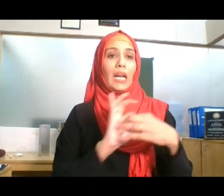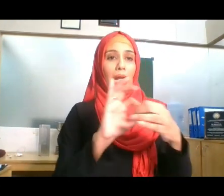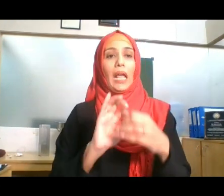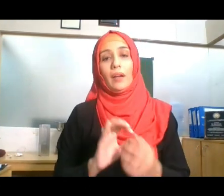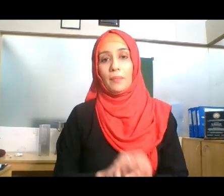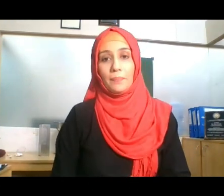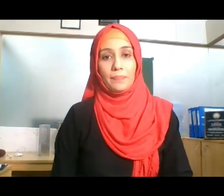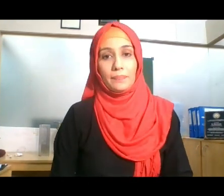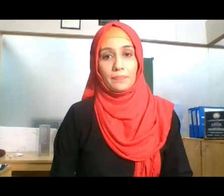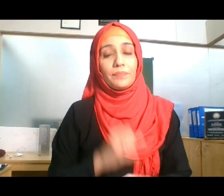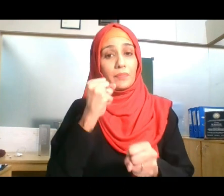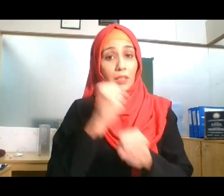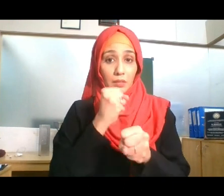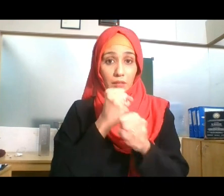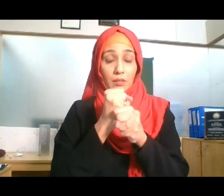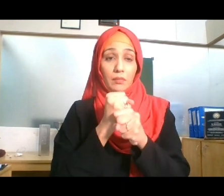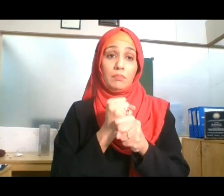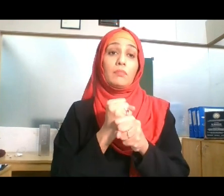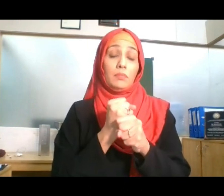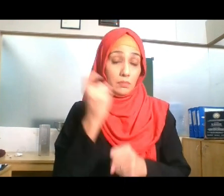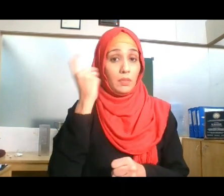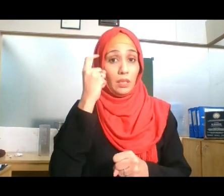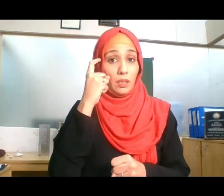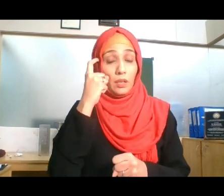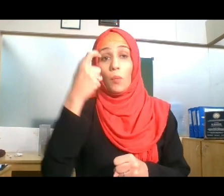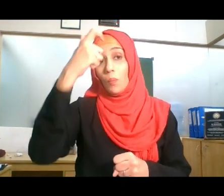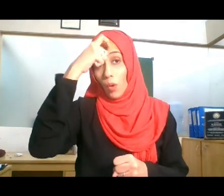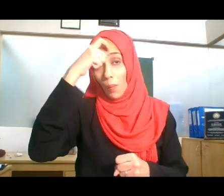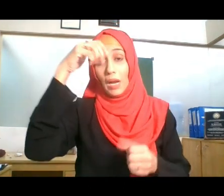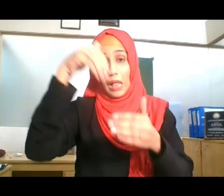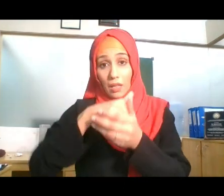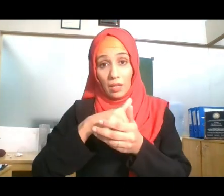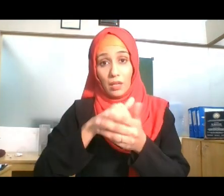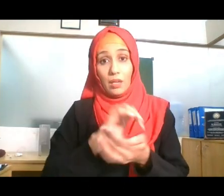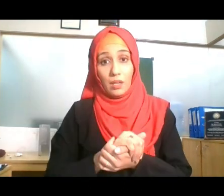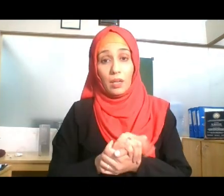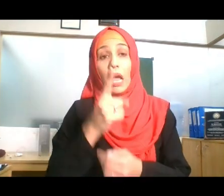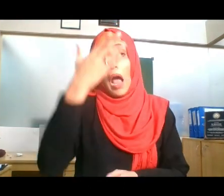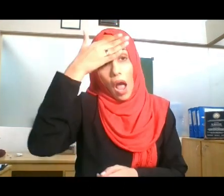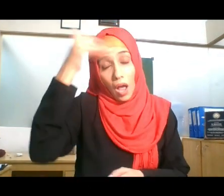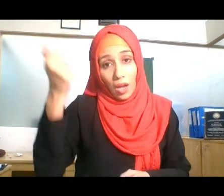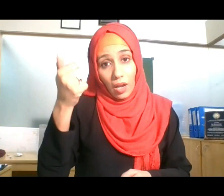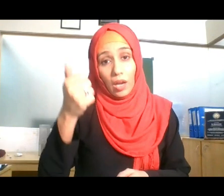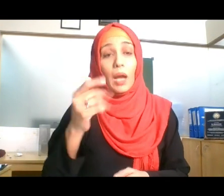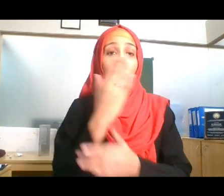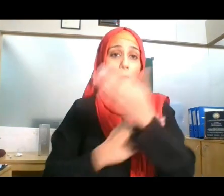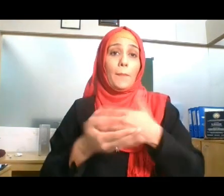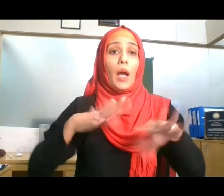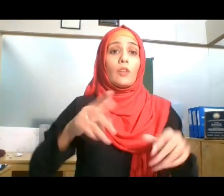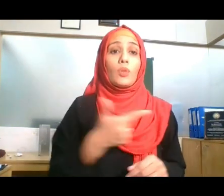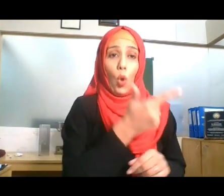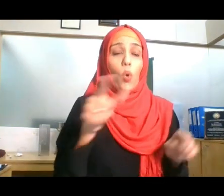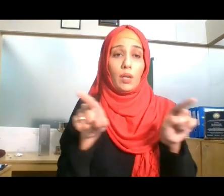Our government is very much concerned about the issues and their solution of differently abled